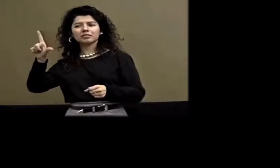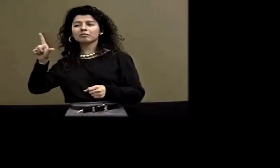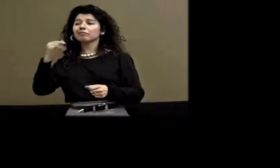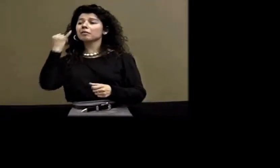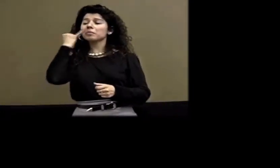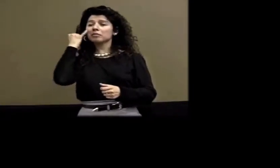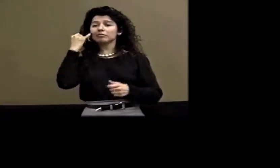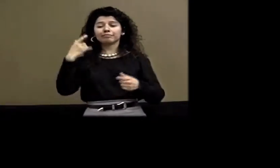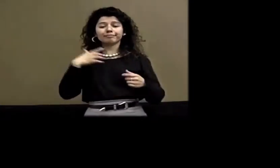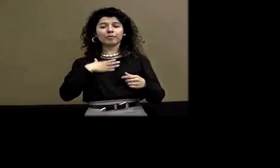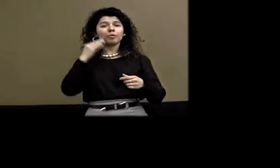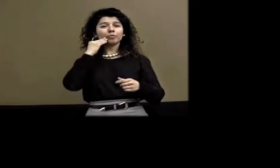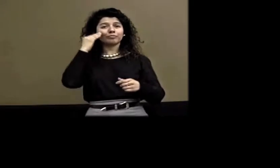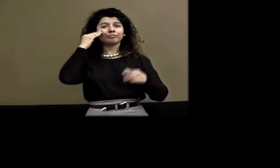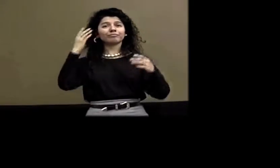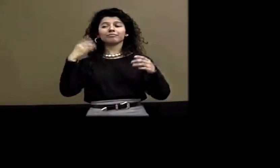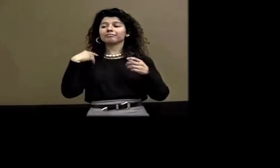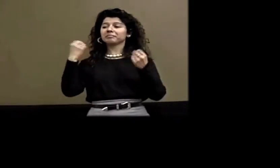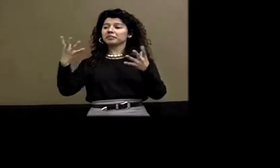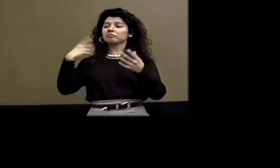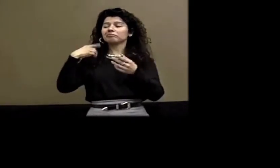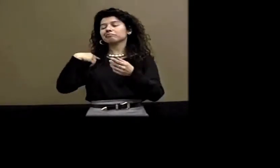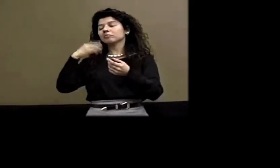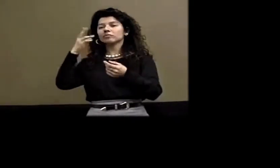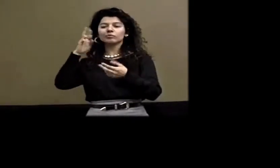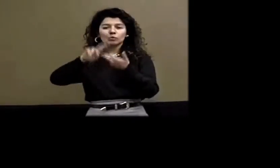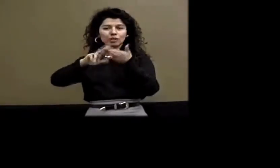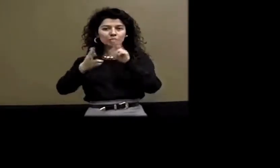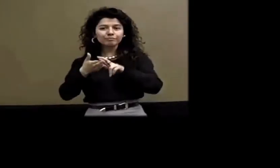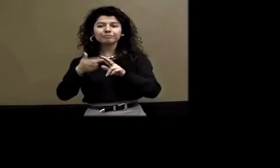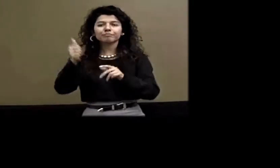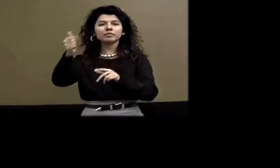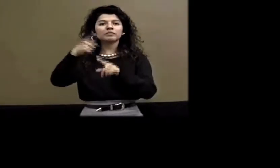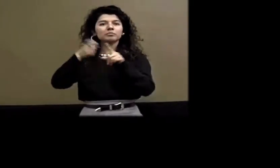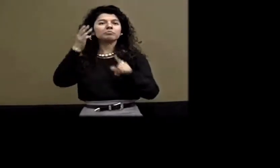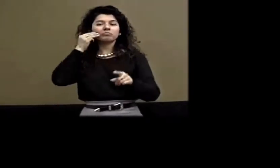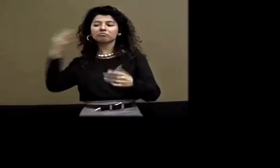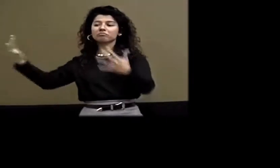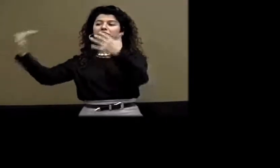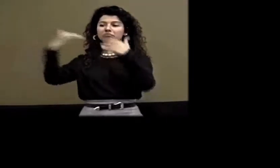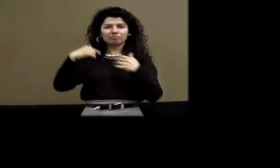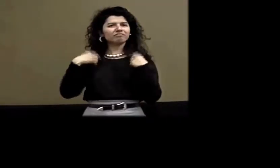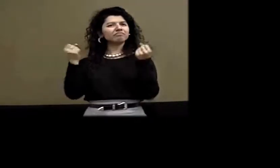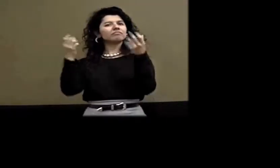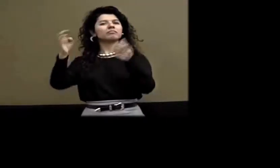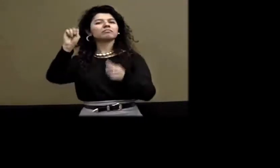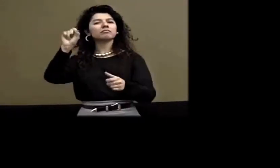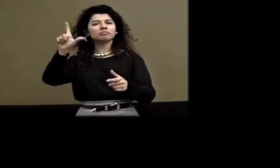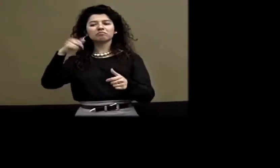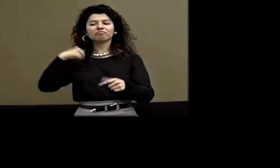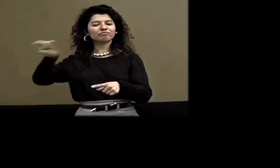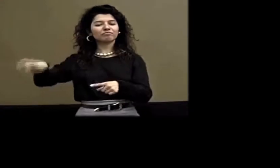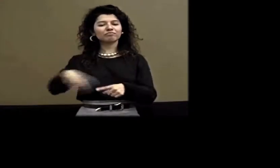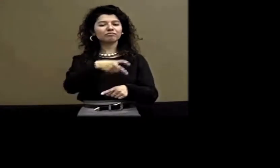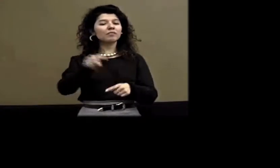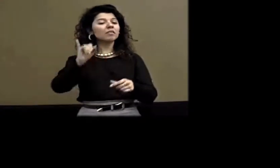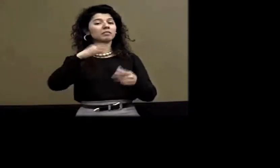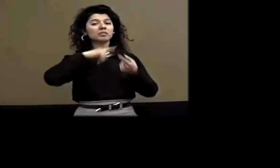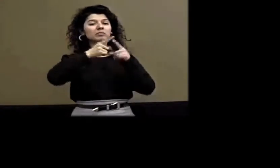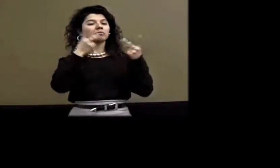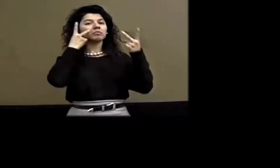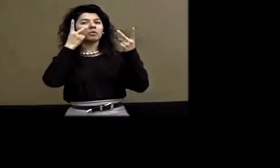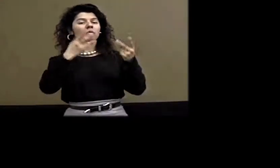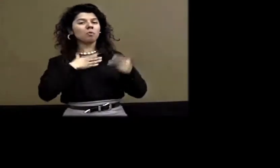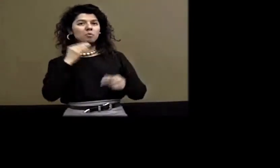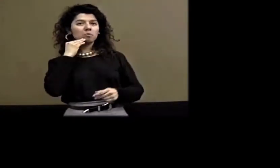sign MSL. If my relatives from Mexico come to visit me, then I will sign MSL with them. But if I visit my friends, I will